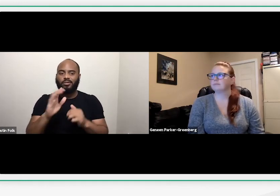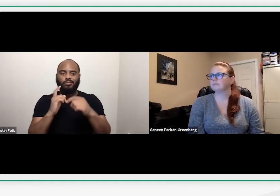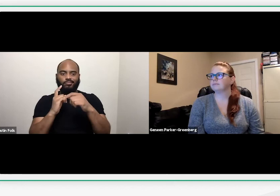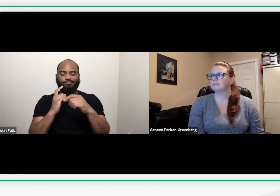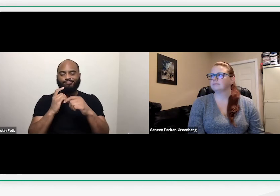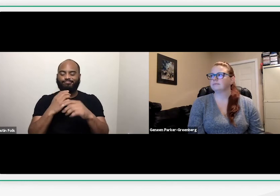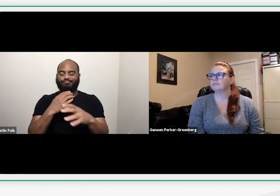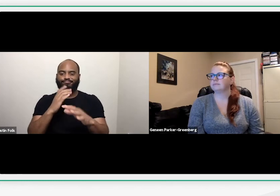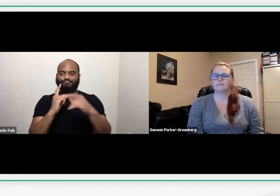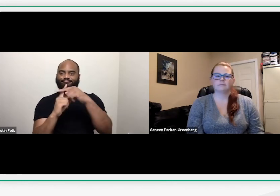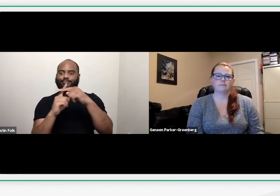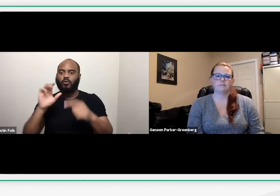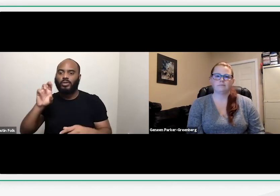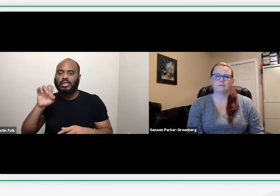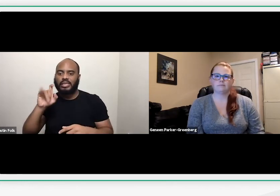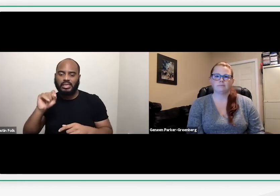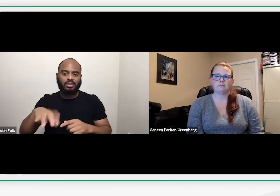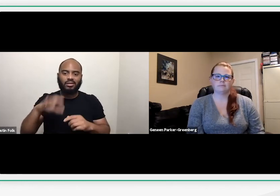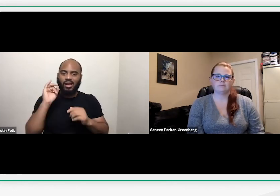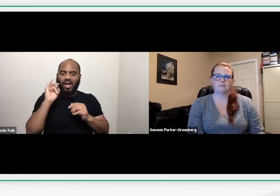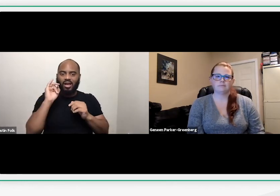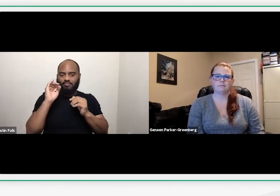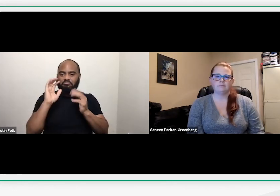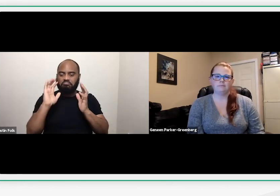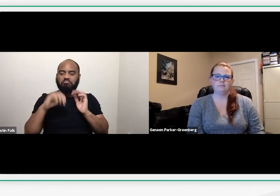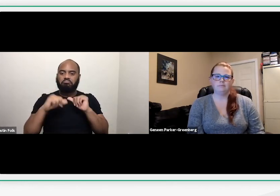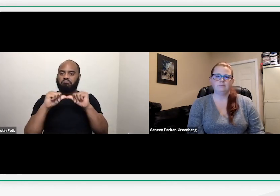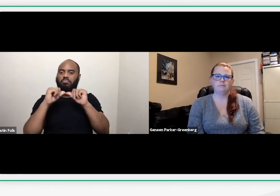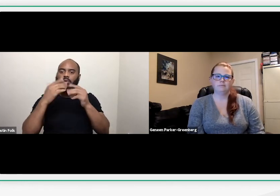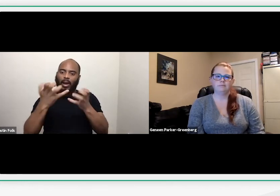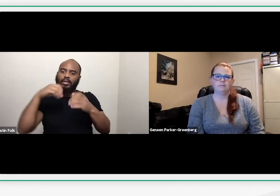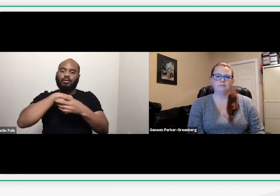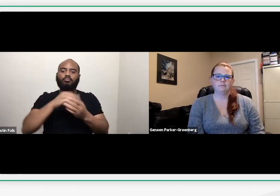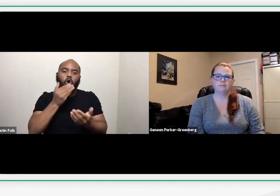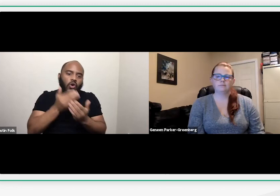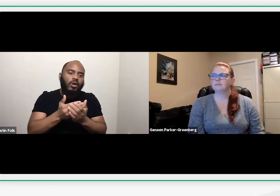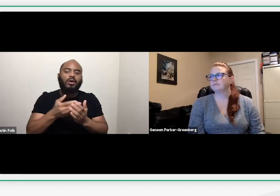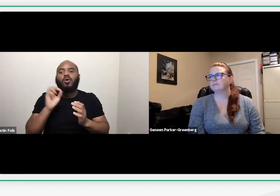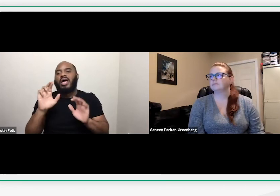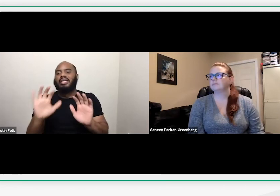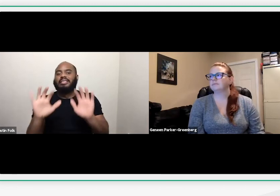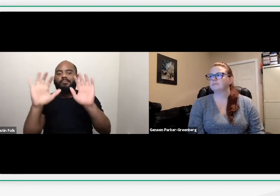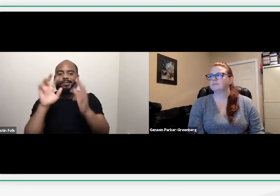And now here are some various strategies for maintaining your credit in a positive rating,